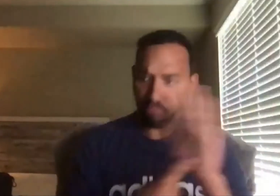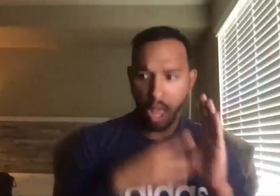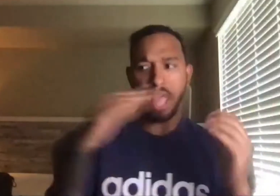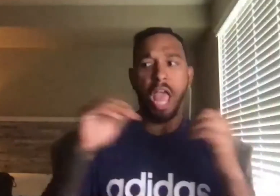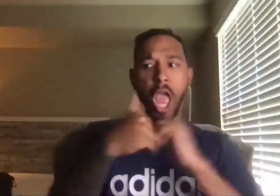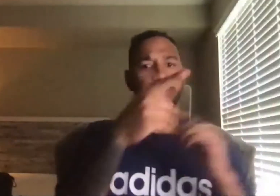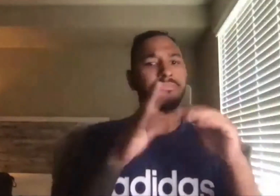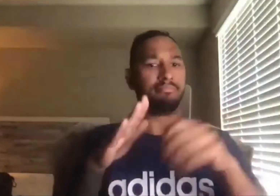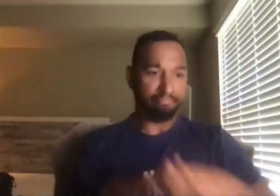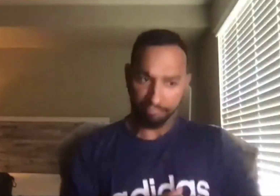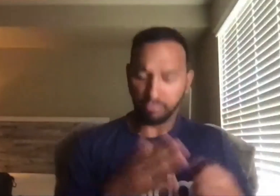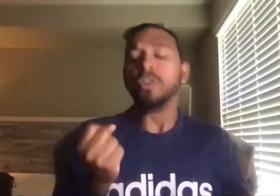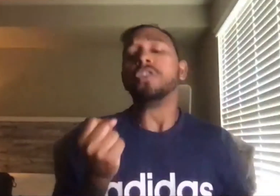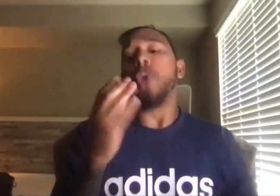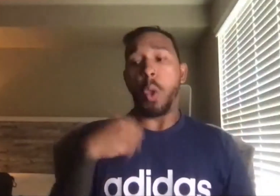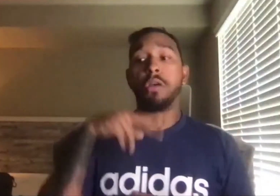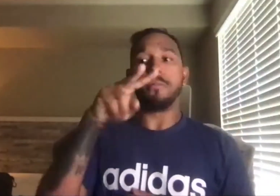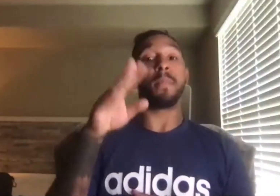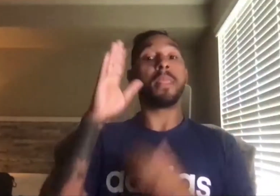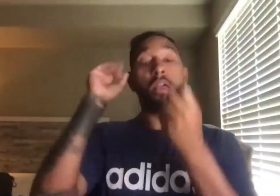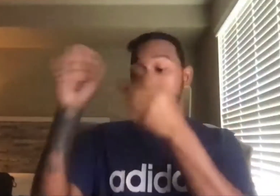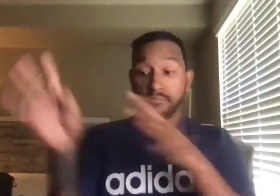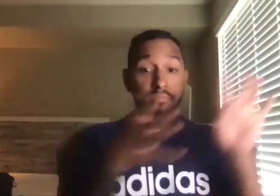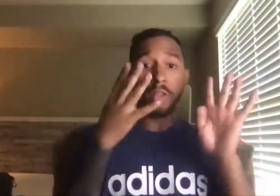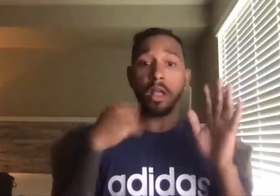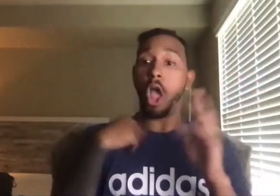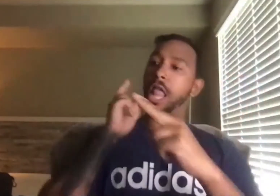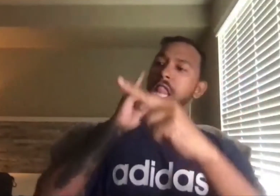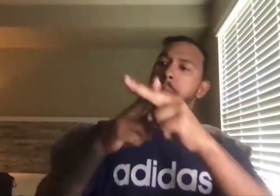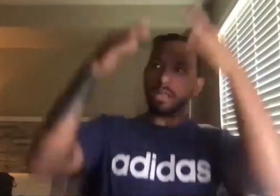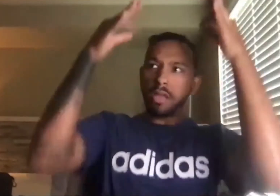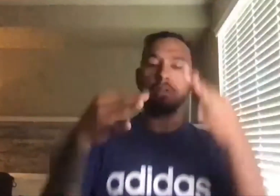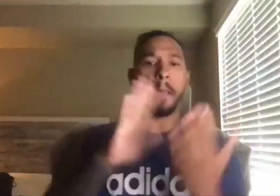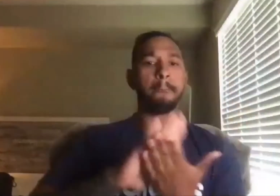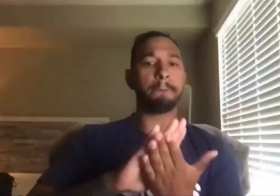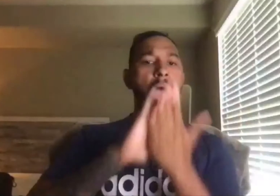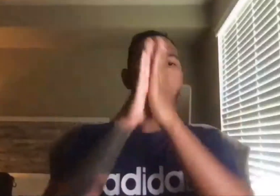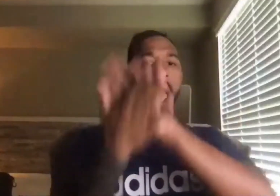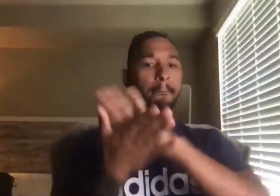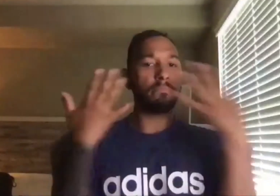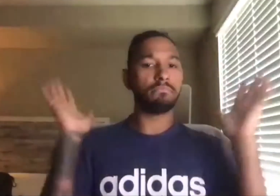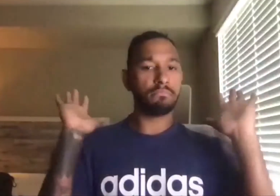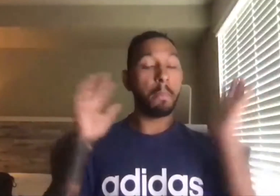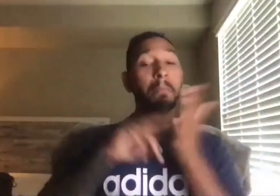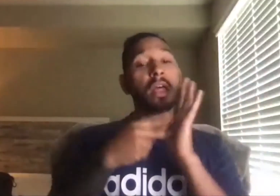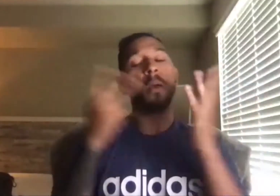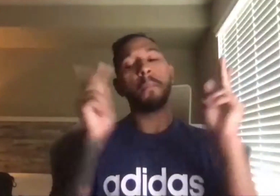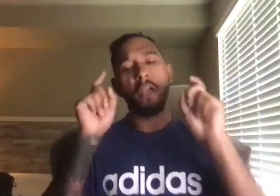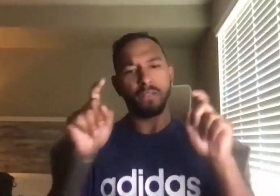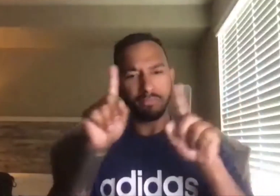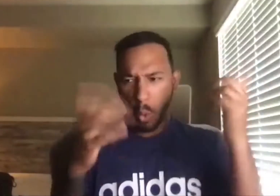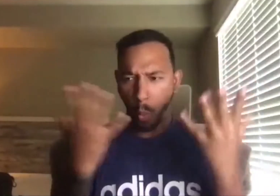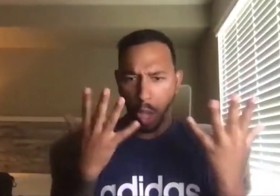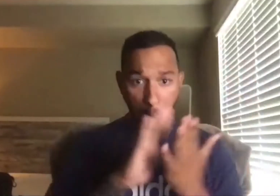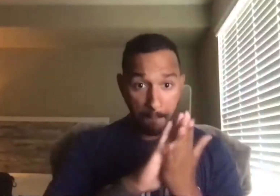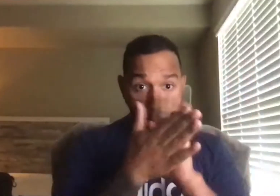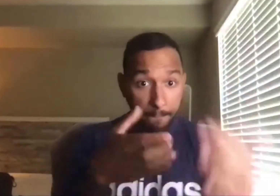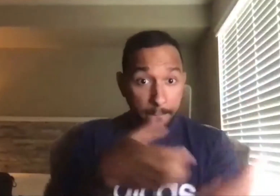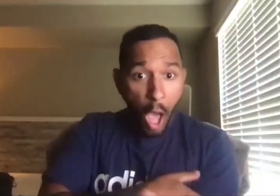them. It could be becoming powerful or becoming powerless. It's open to interpretation. So I chose